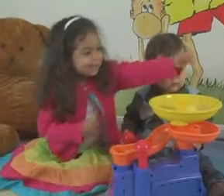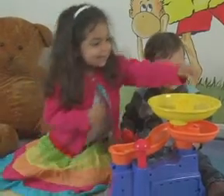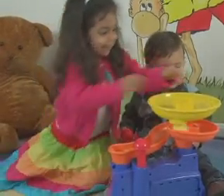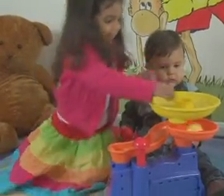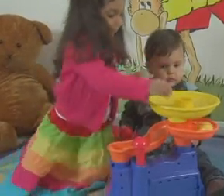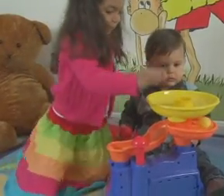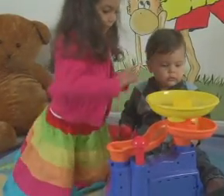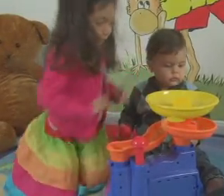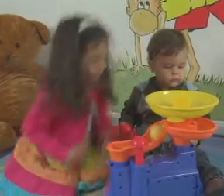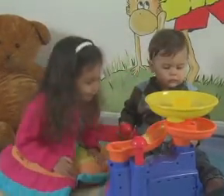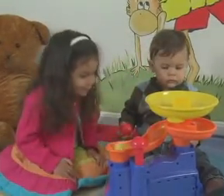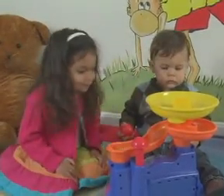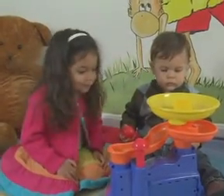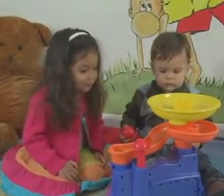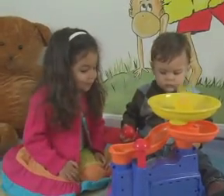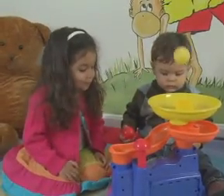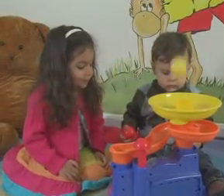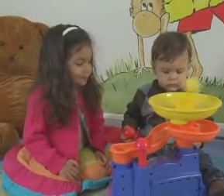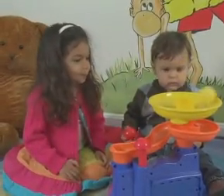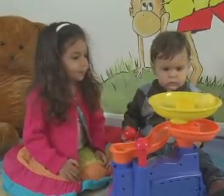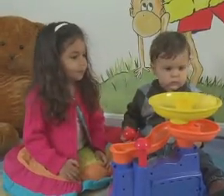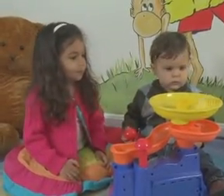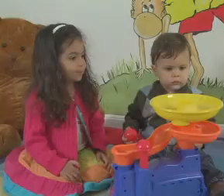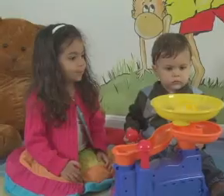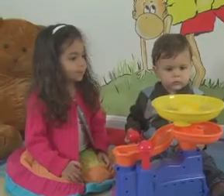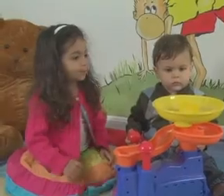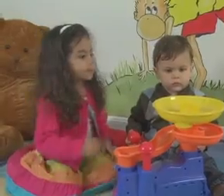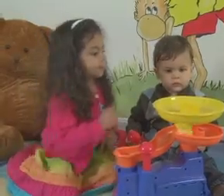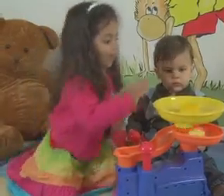Entertain the baby, though he can't really play.